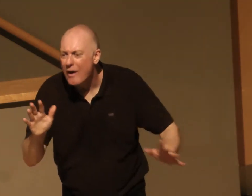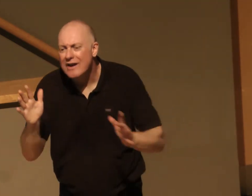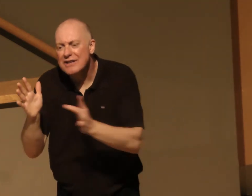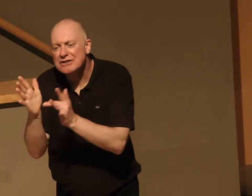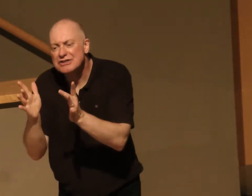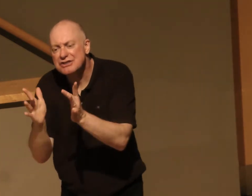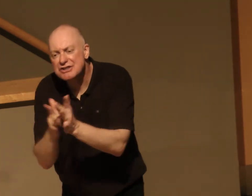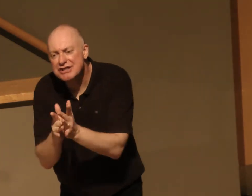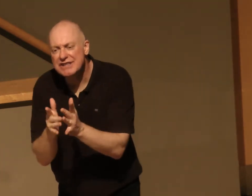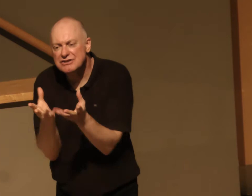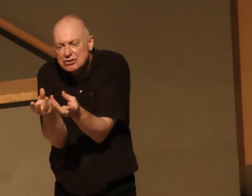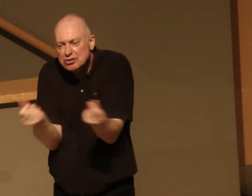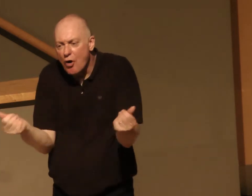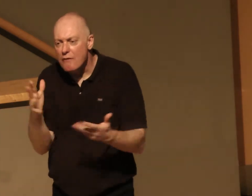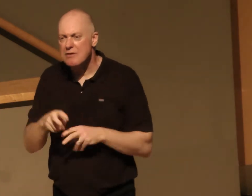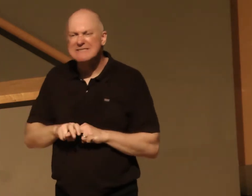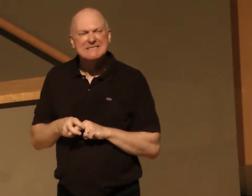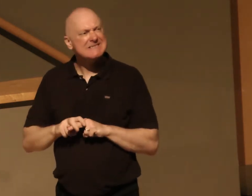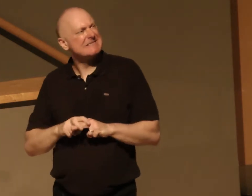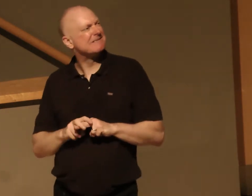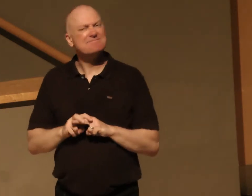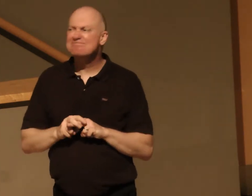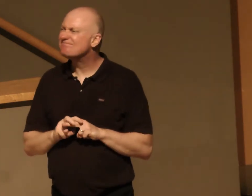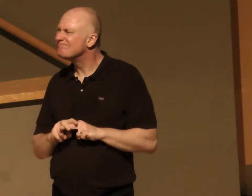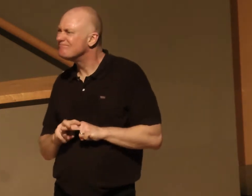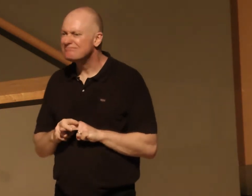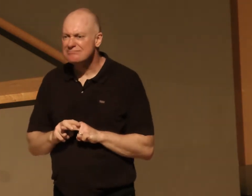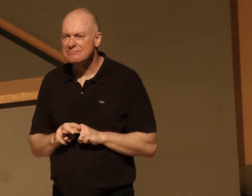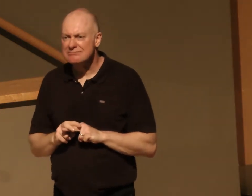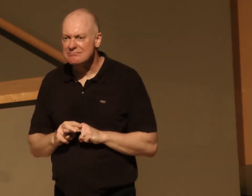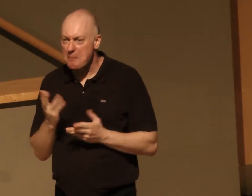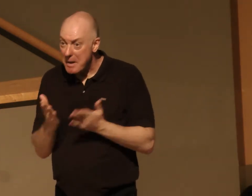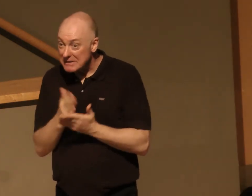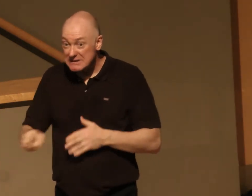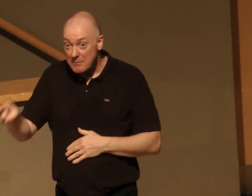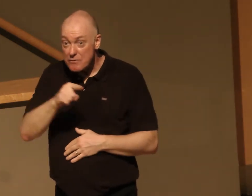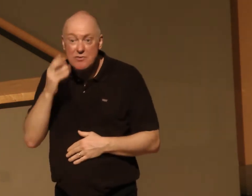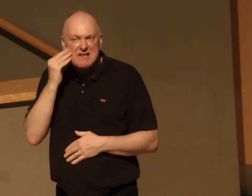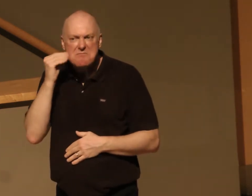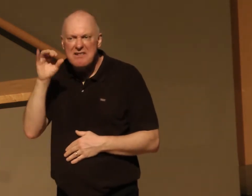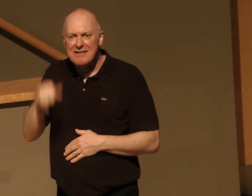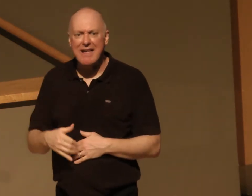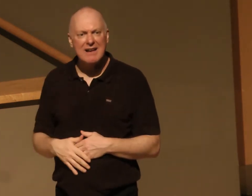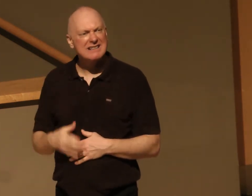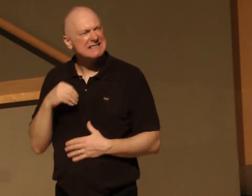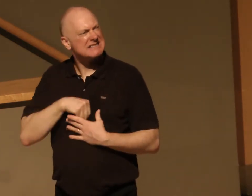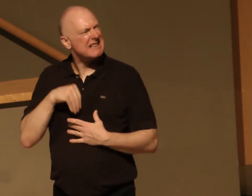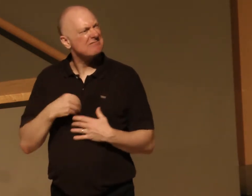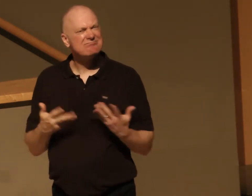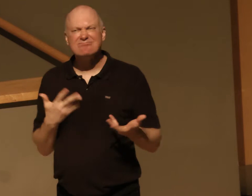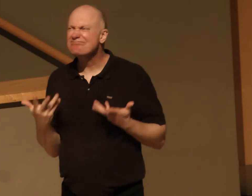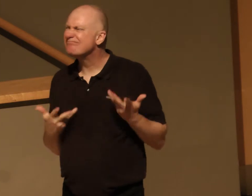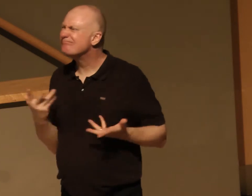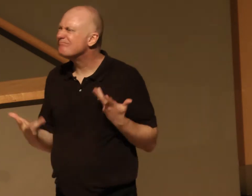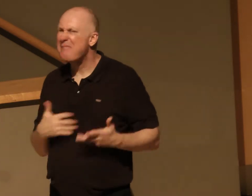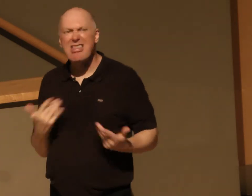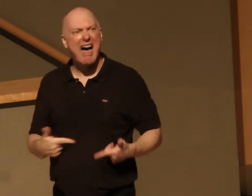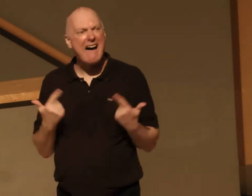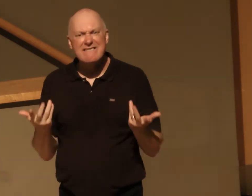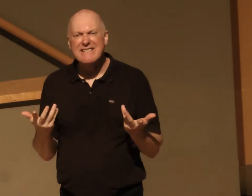restlessness of the human heart. And some in this room may be experiencing a type of restlessness where you've tried so